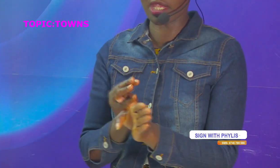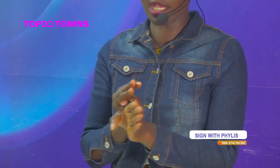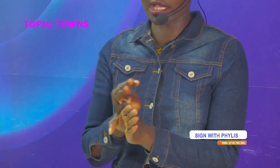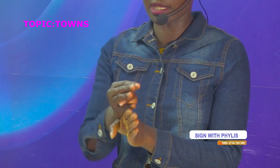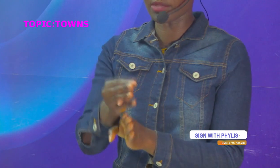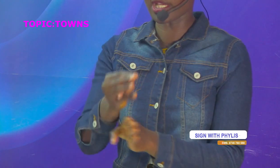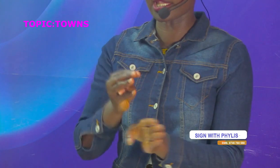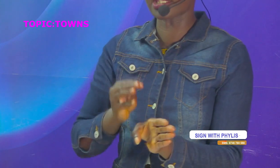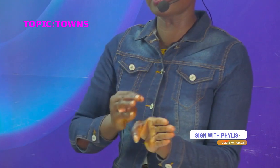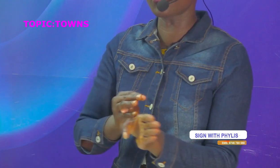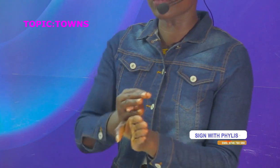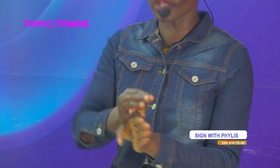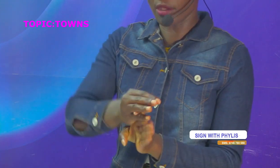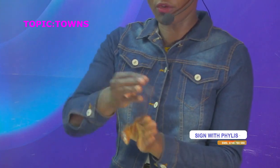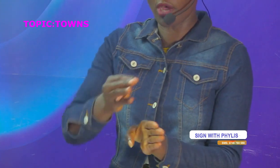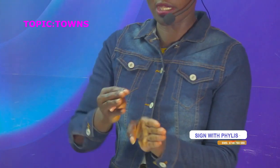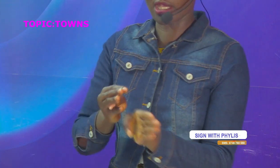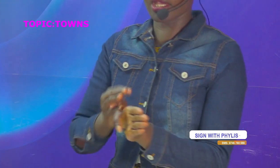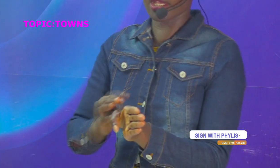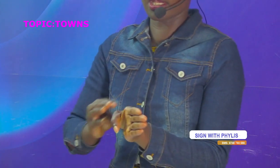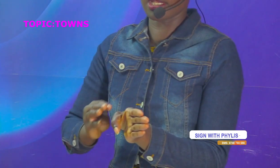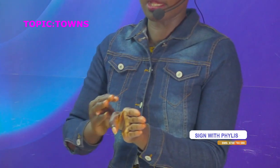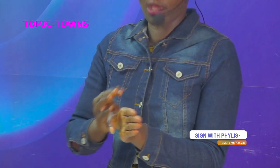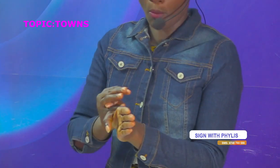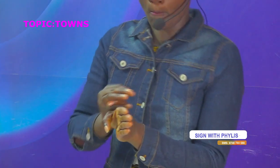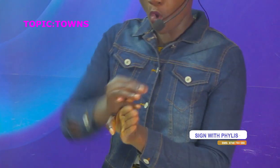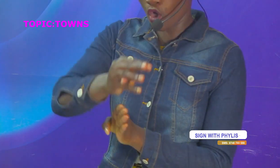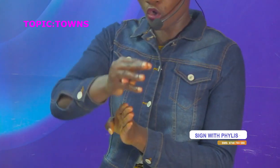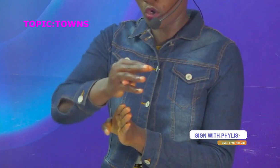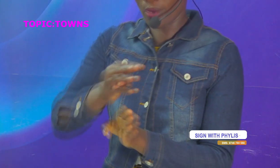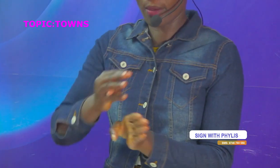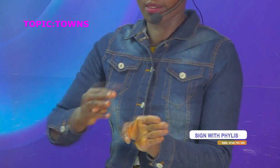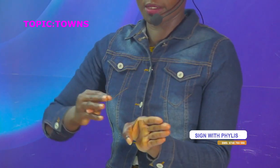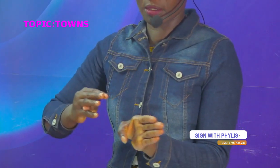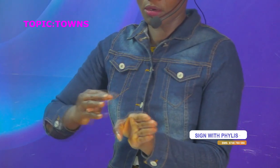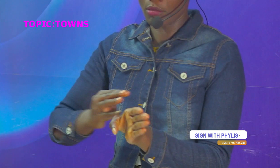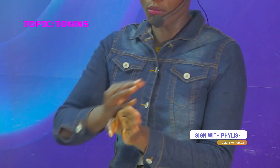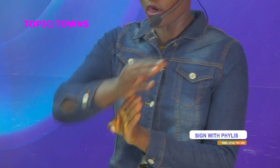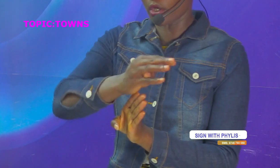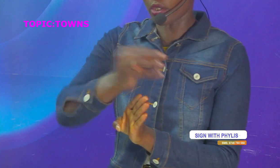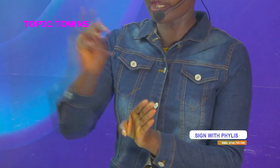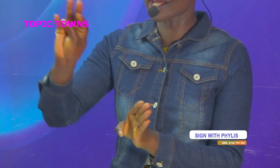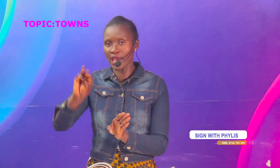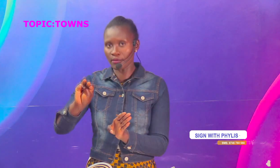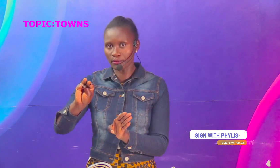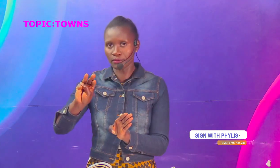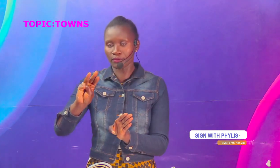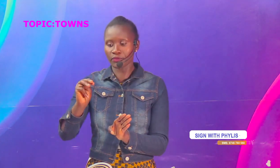something like it is moving forward. Molo. Molo. Letter M. Using